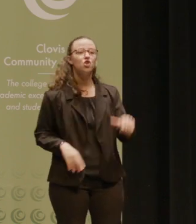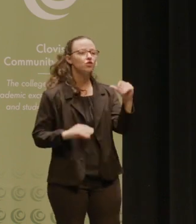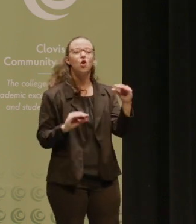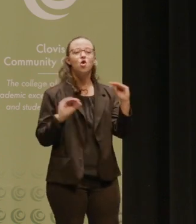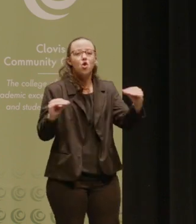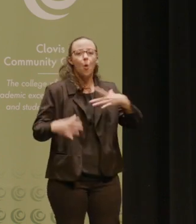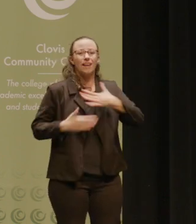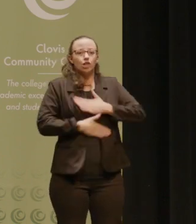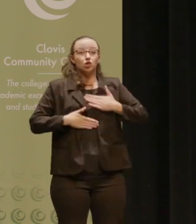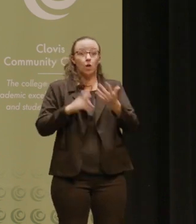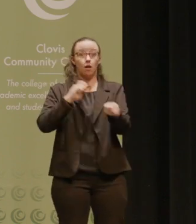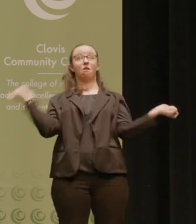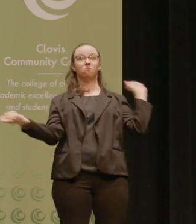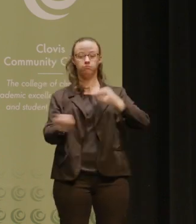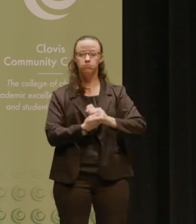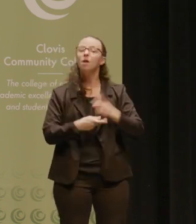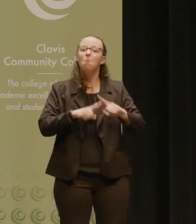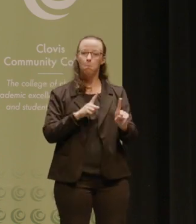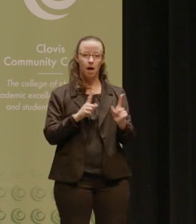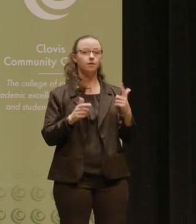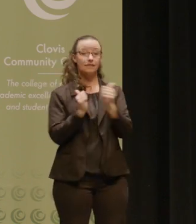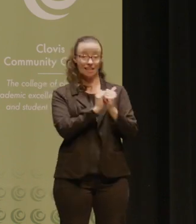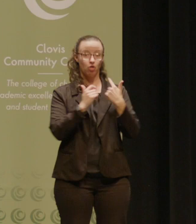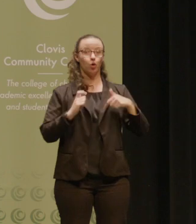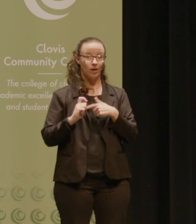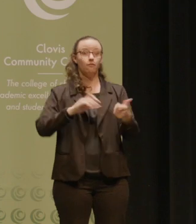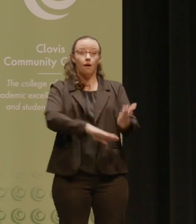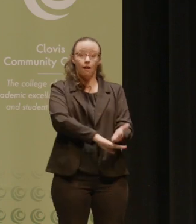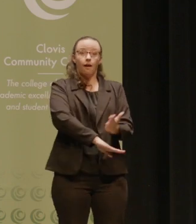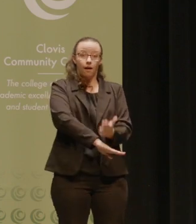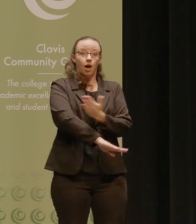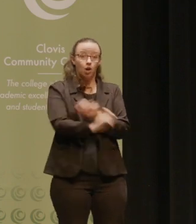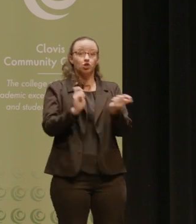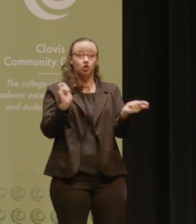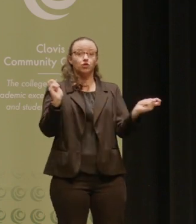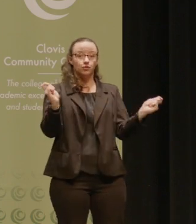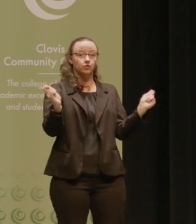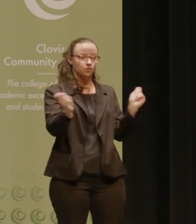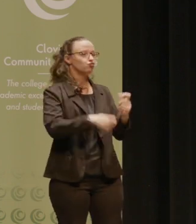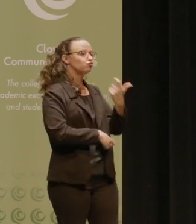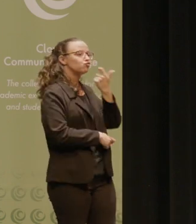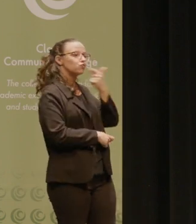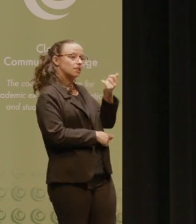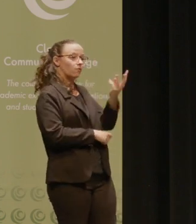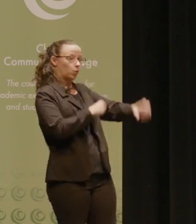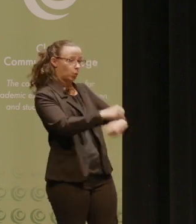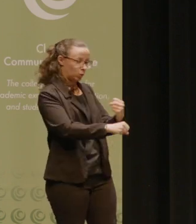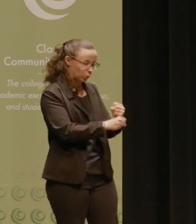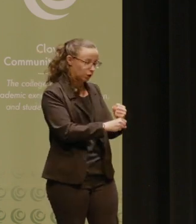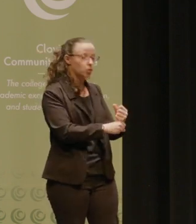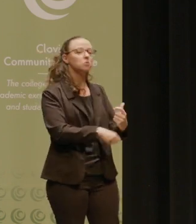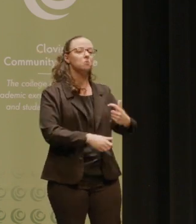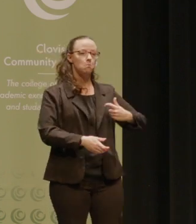Yes, nobody likes change. But we did, we changed together. And you know, these last couple of years,